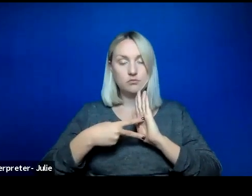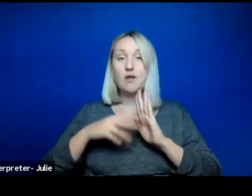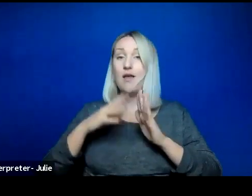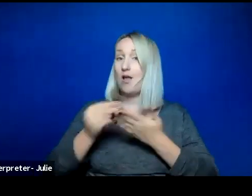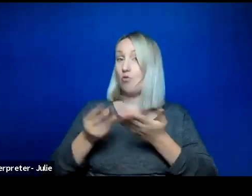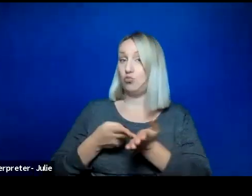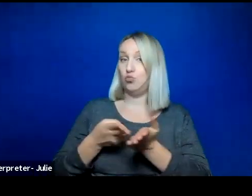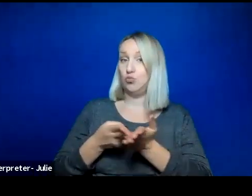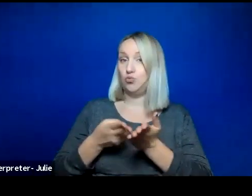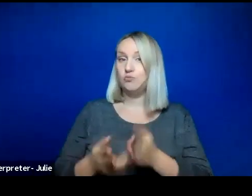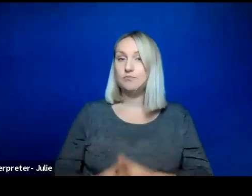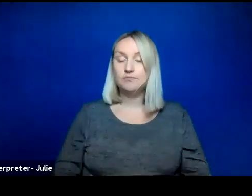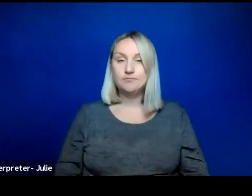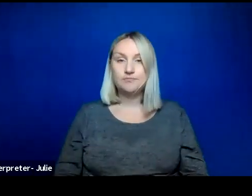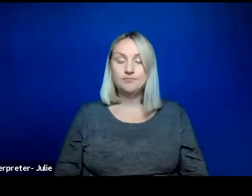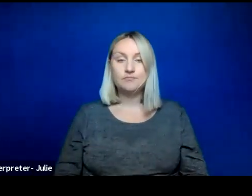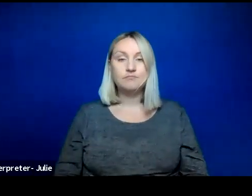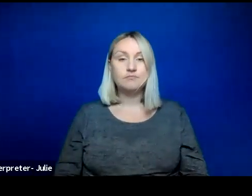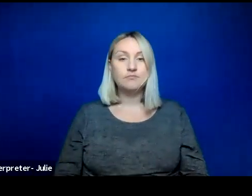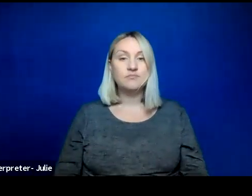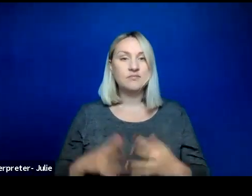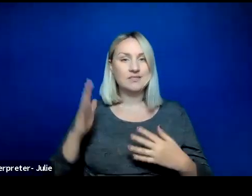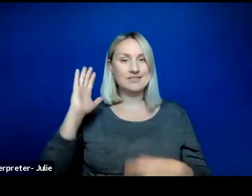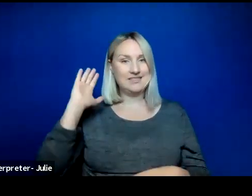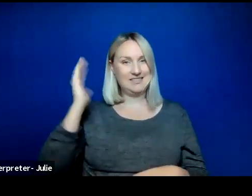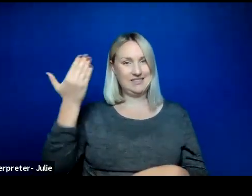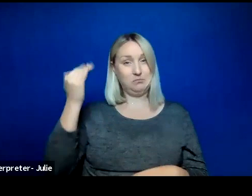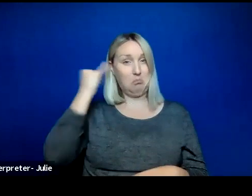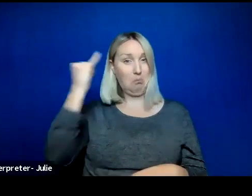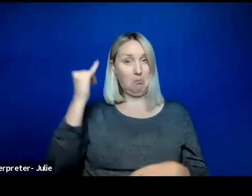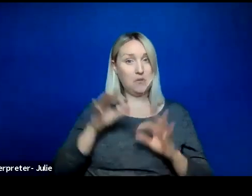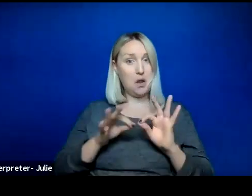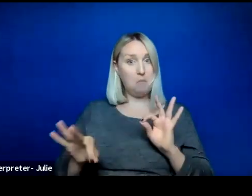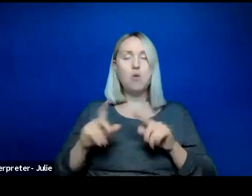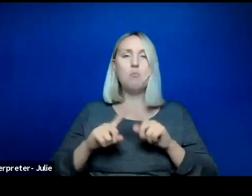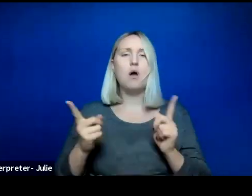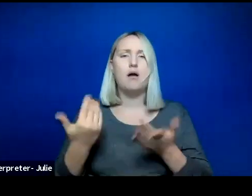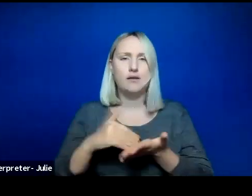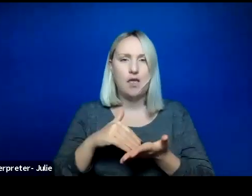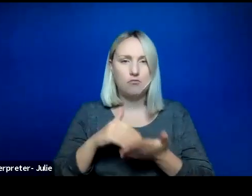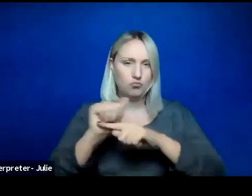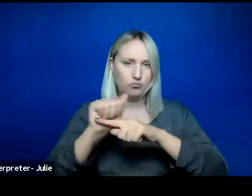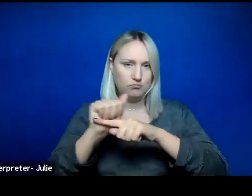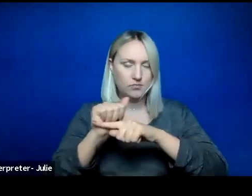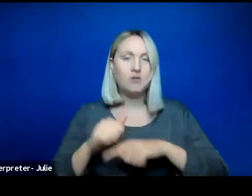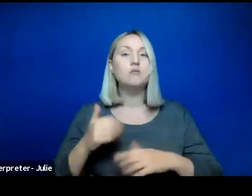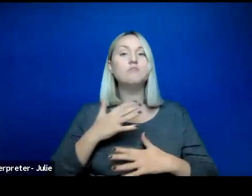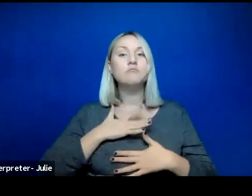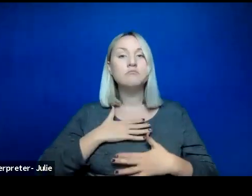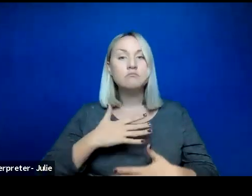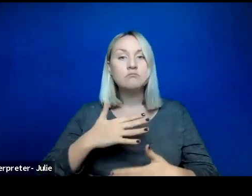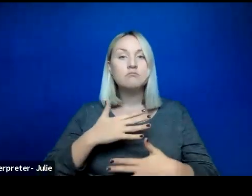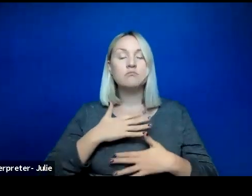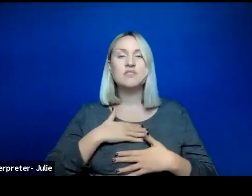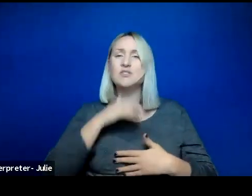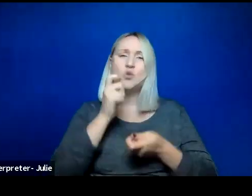truth. It may seem very simple, but just try it for a few more breaths. to not change